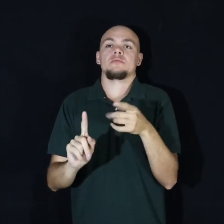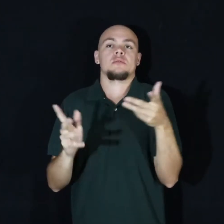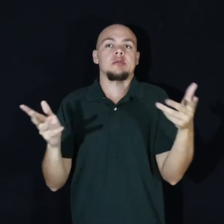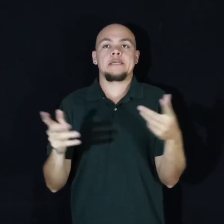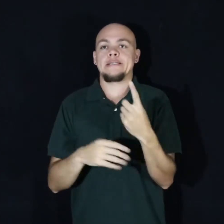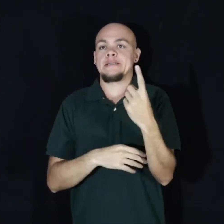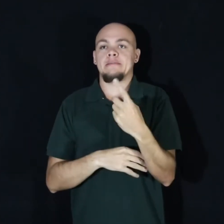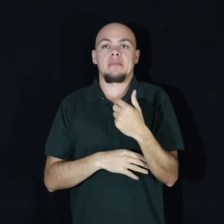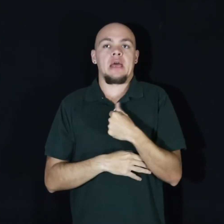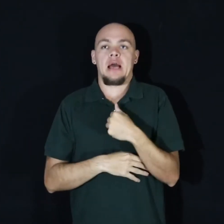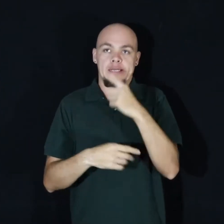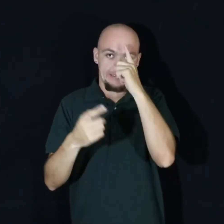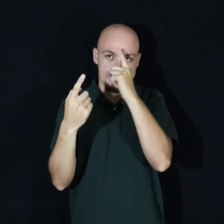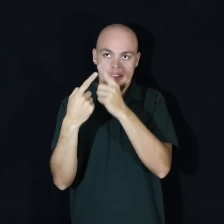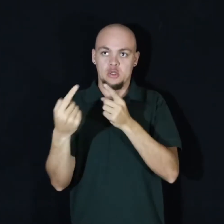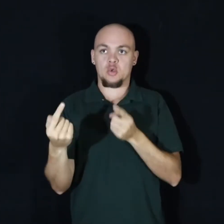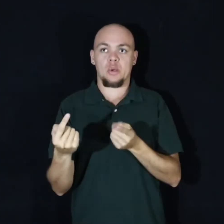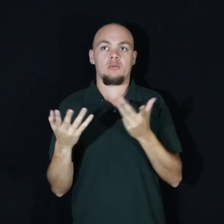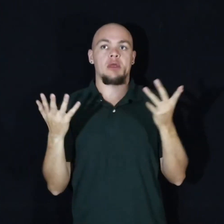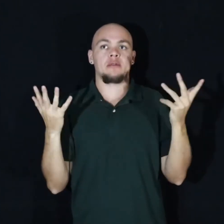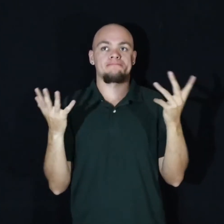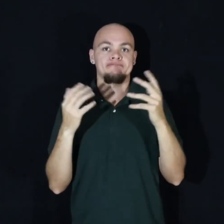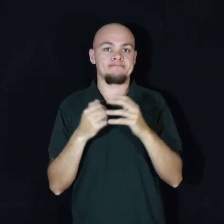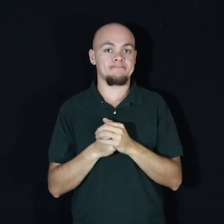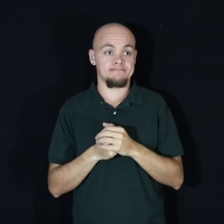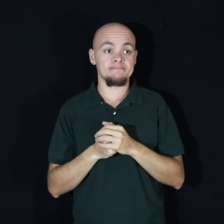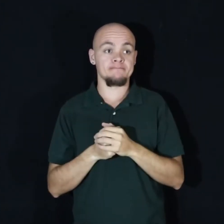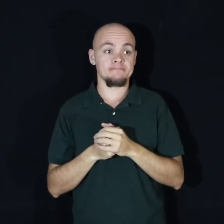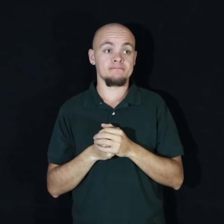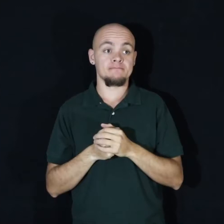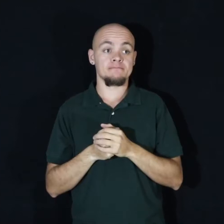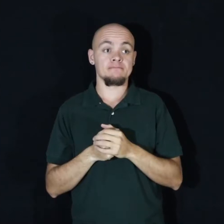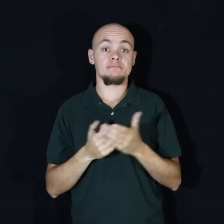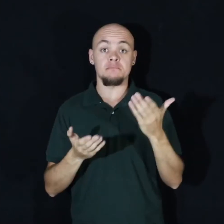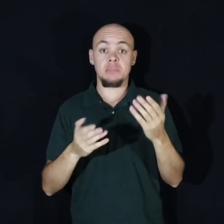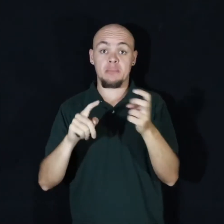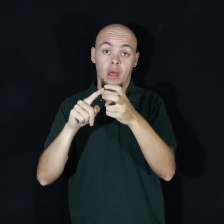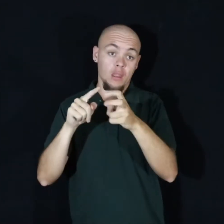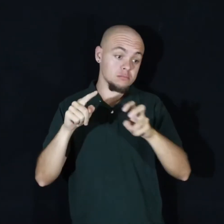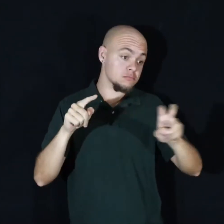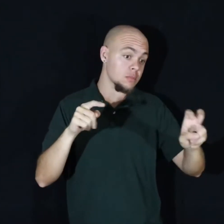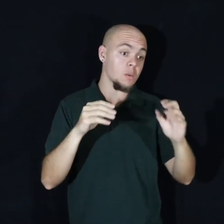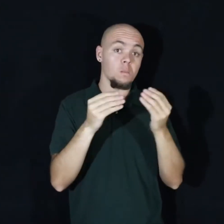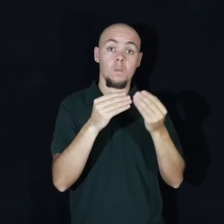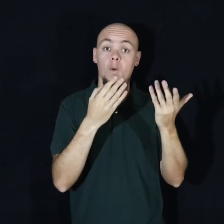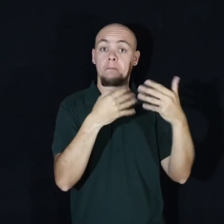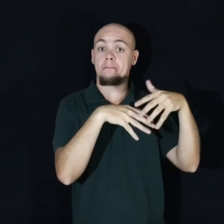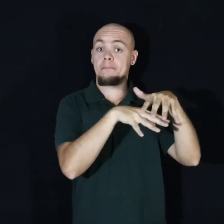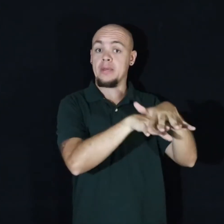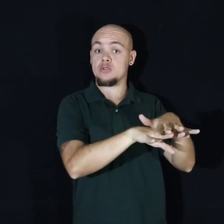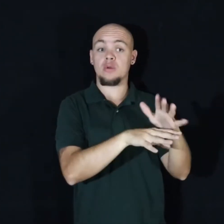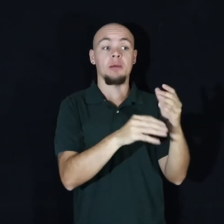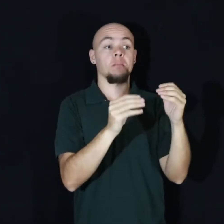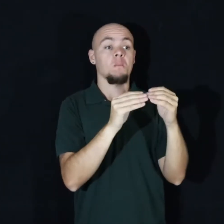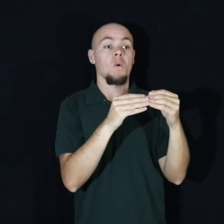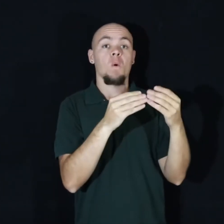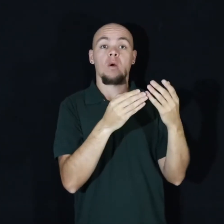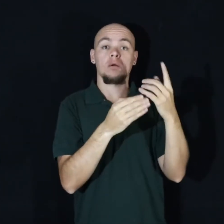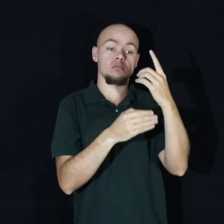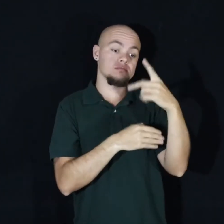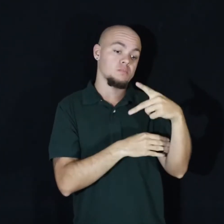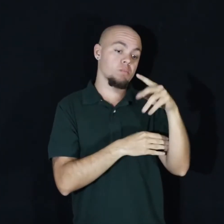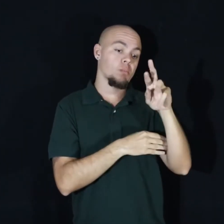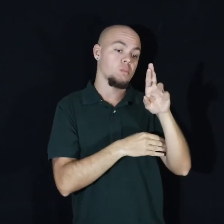where you decide this is something that I disagree with my denomination's stance, well, then you may need to go into a